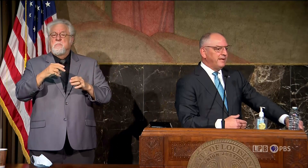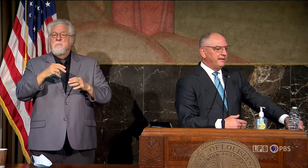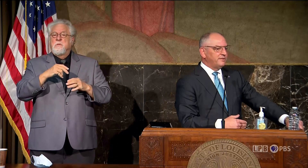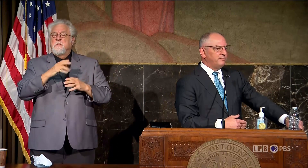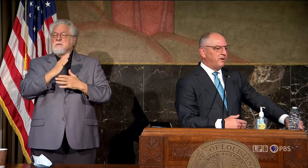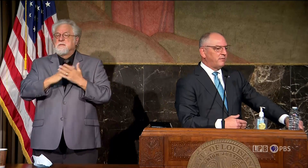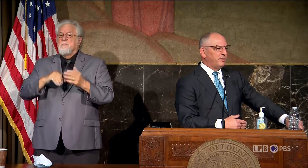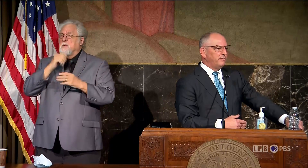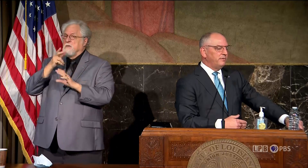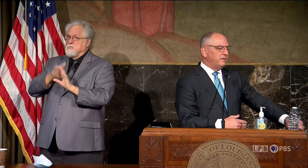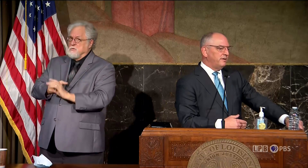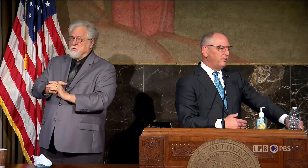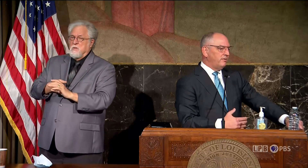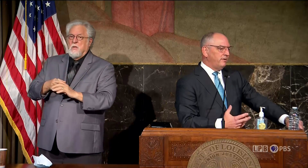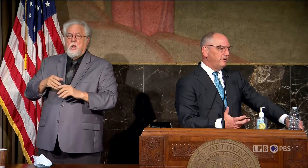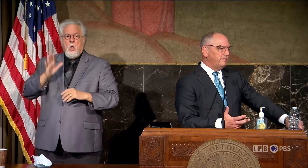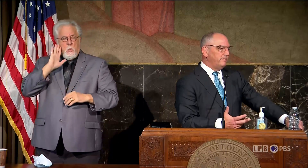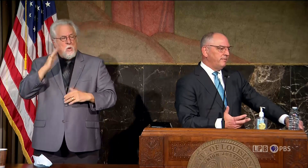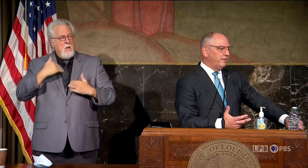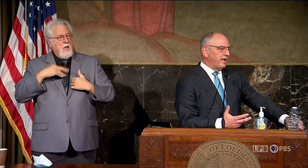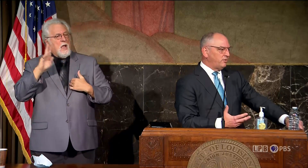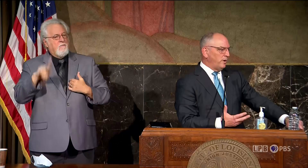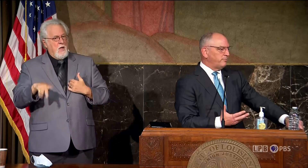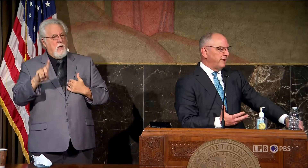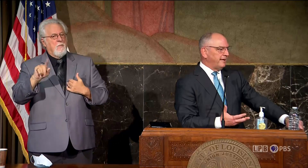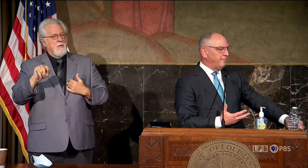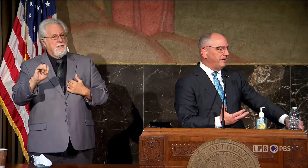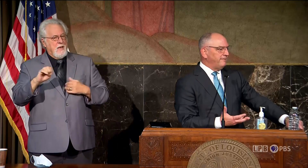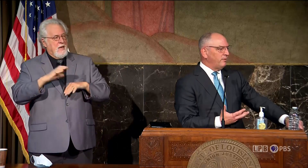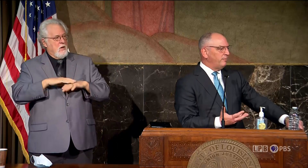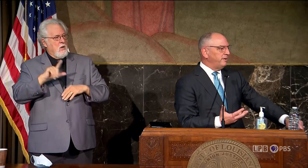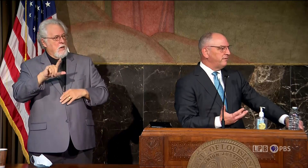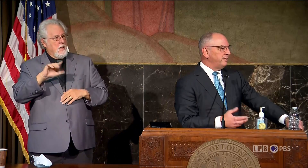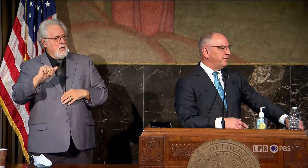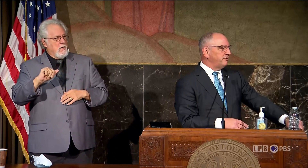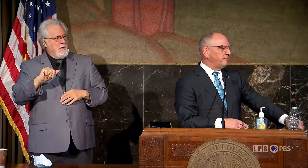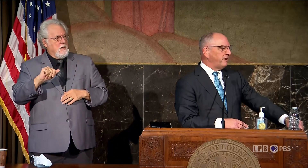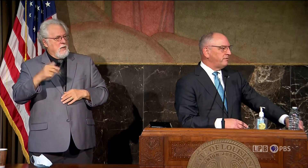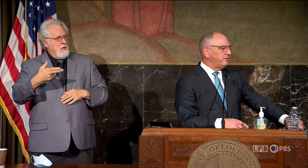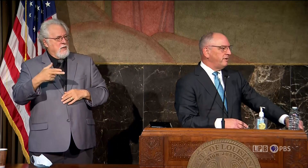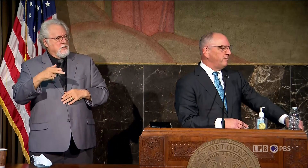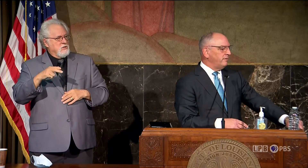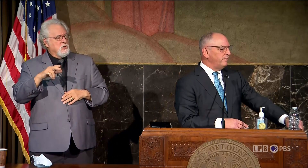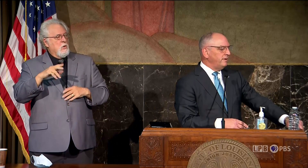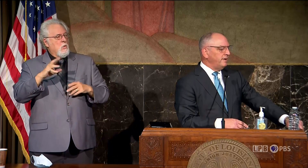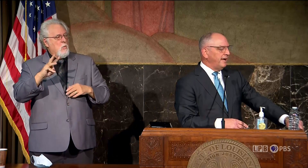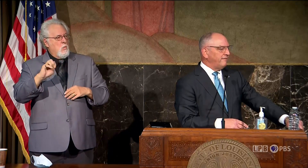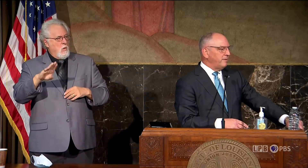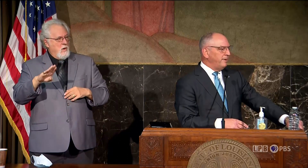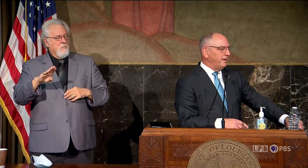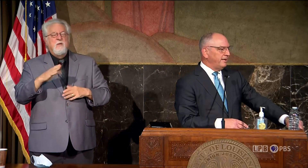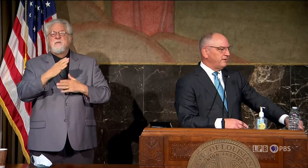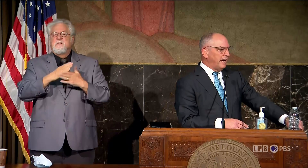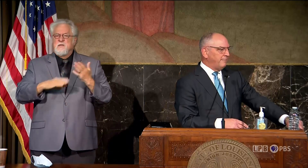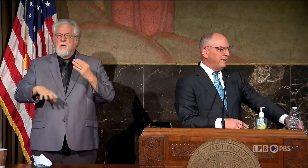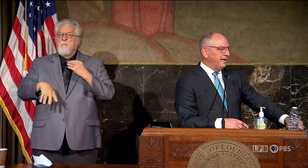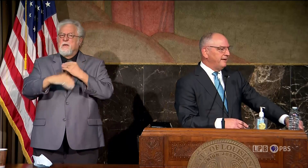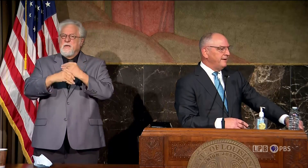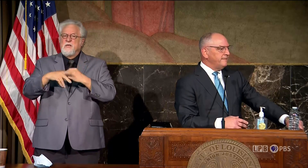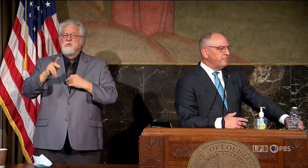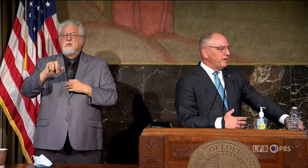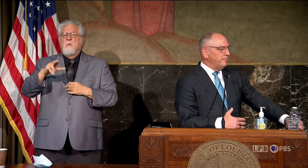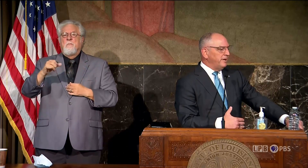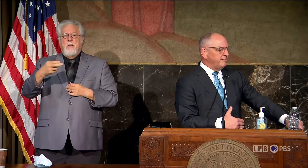an update tomorrow on the LDH website. I believe there will be some additional parishes that will have the ability to opt